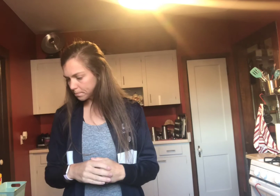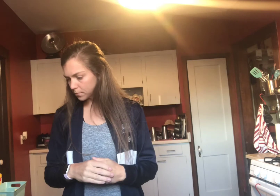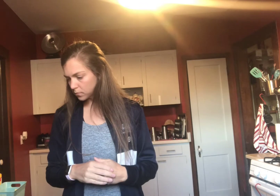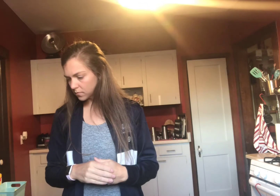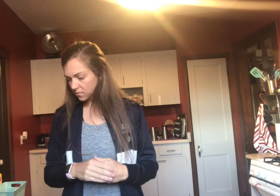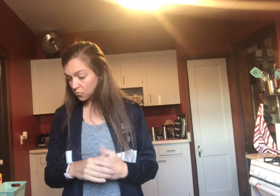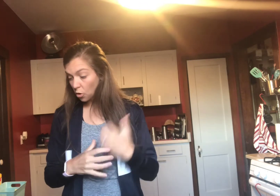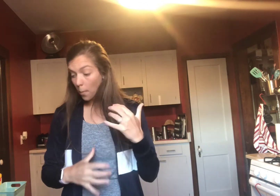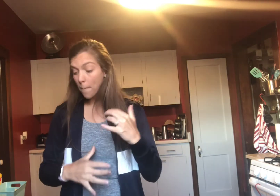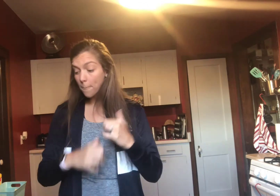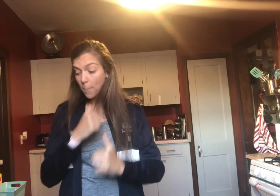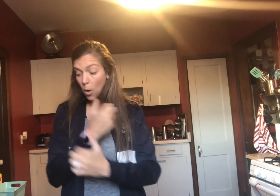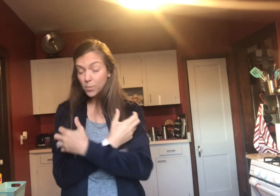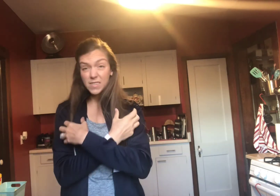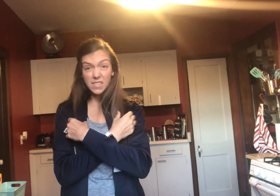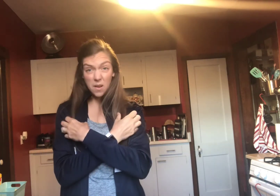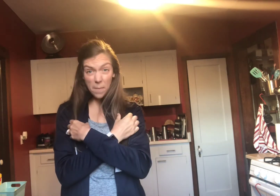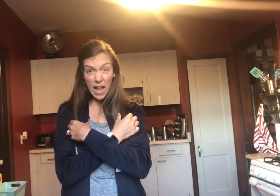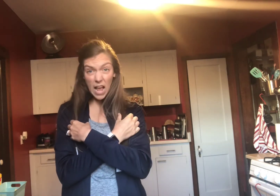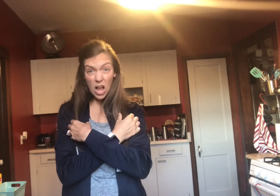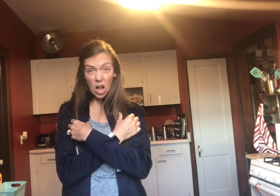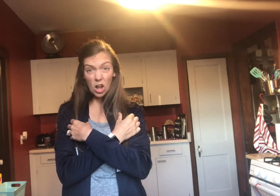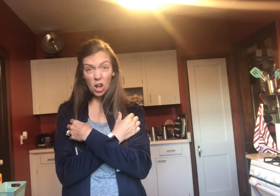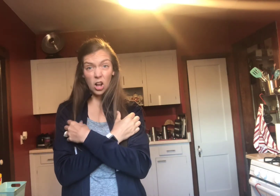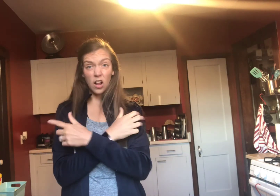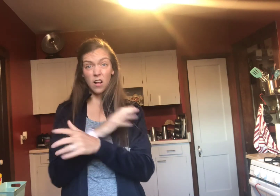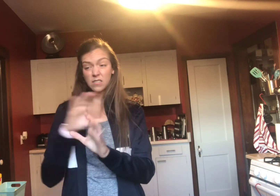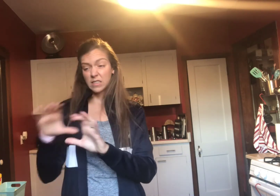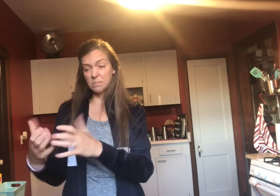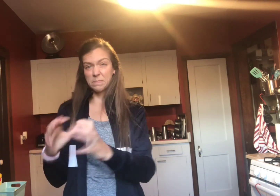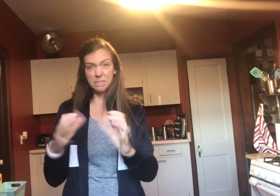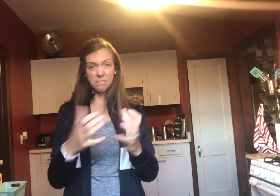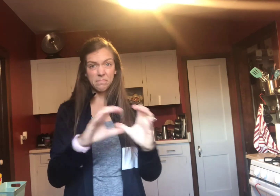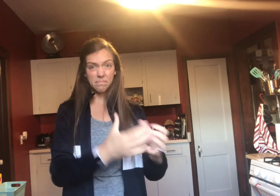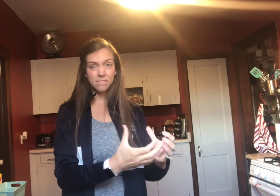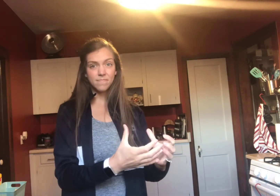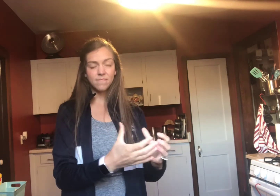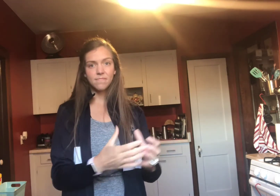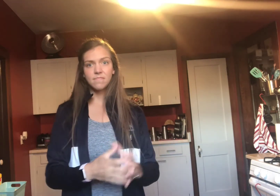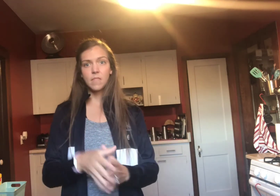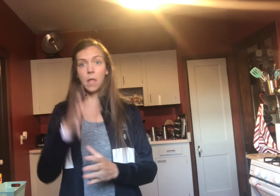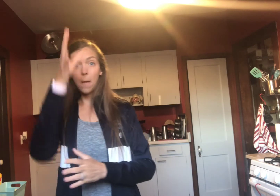In most bear species, males are considerably larger than females.